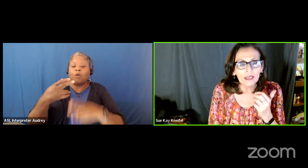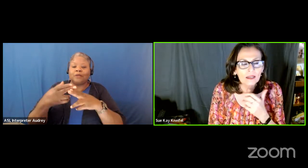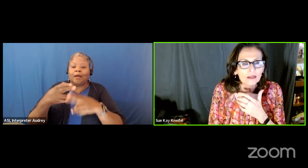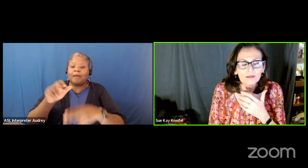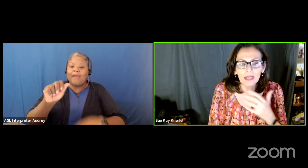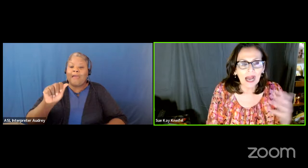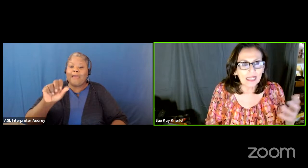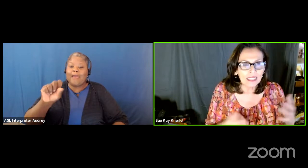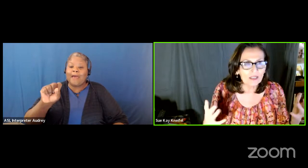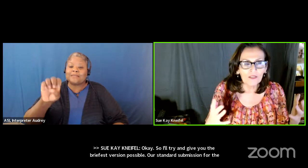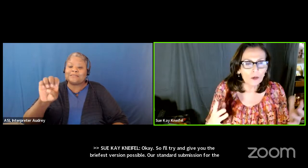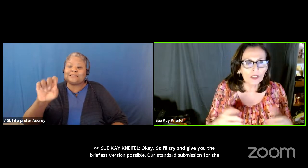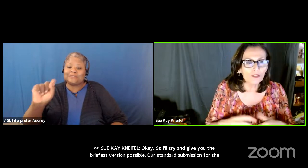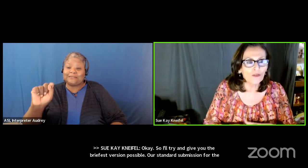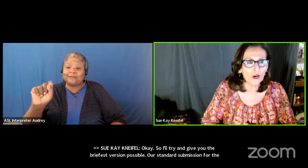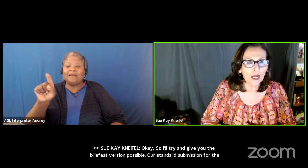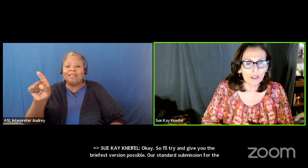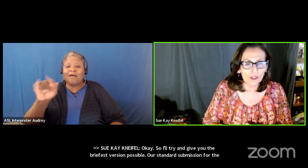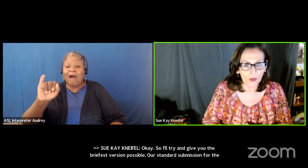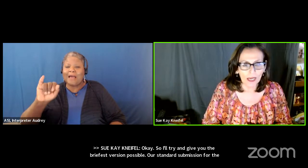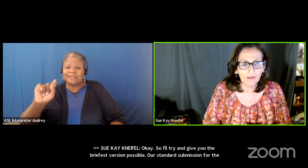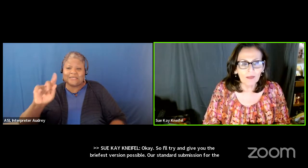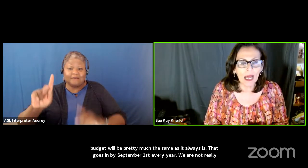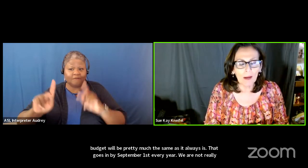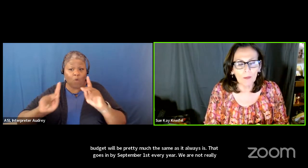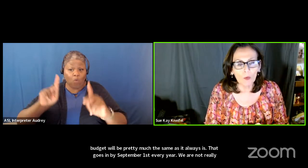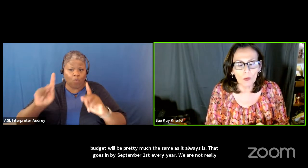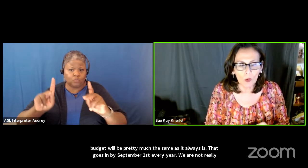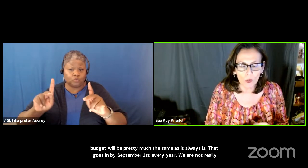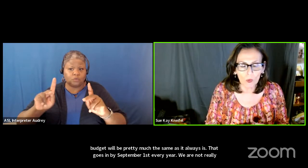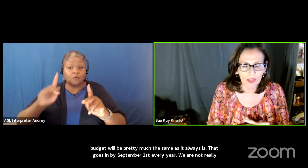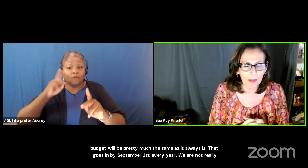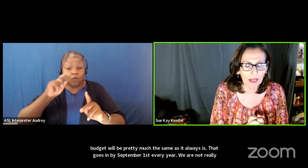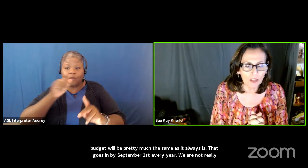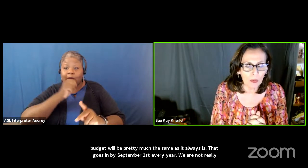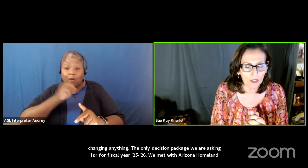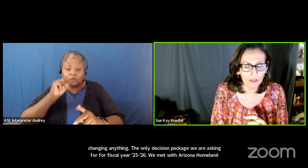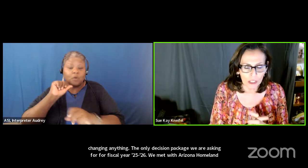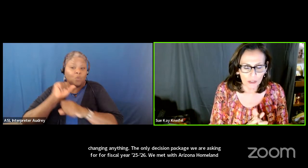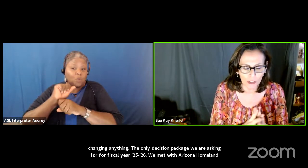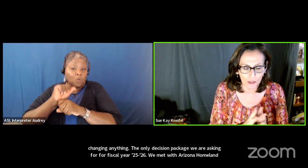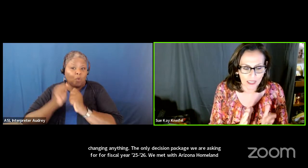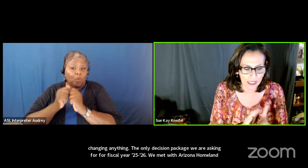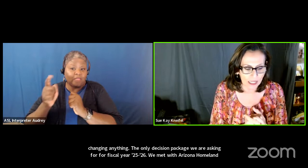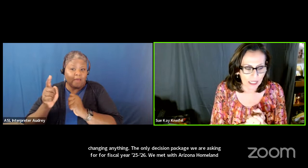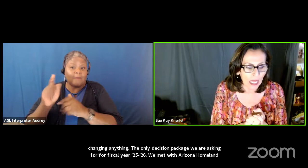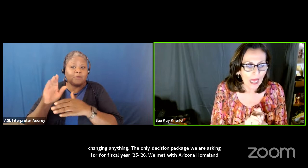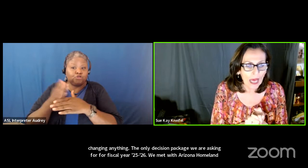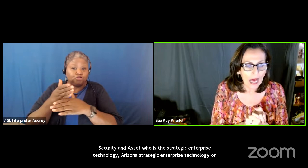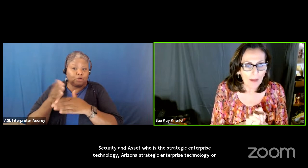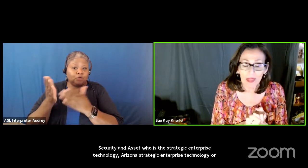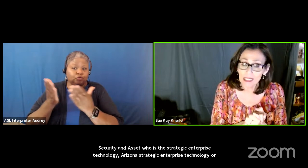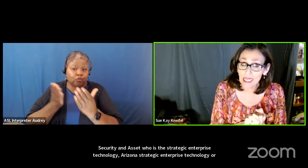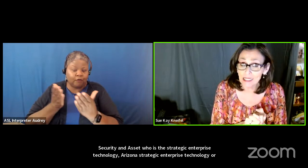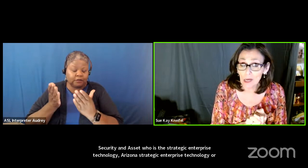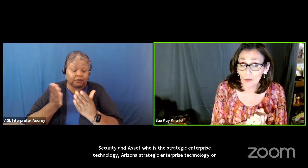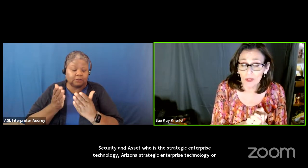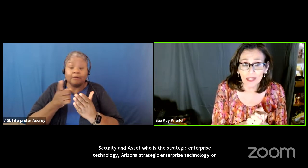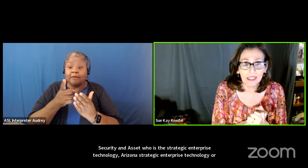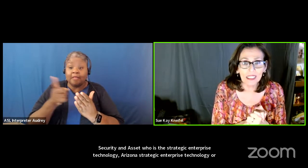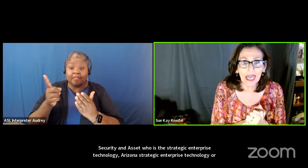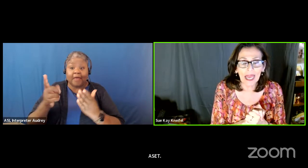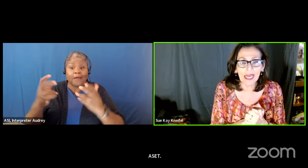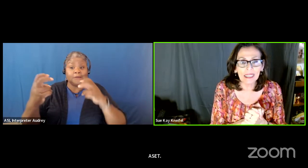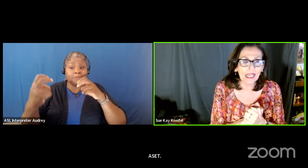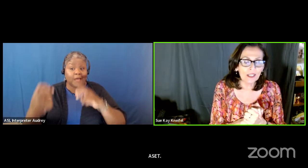are the IT folks for Arizona. We work with them as part of shared services. They sat down